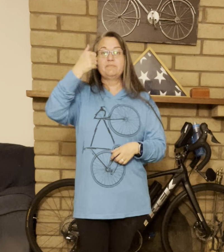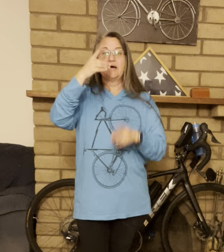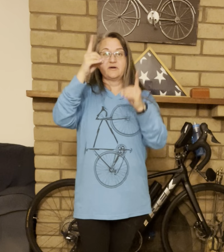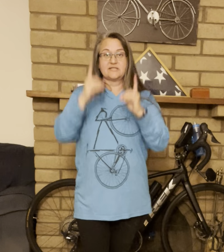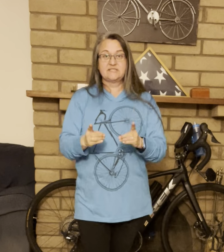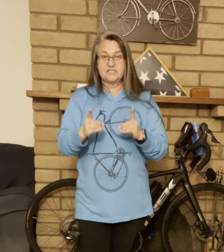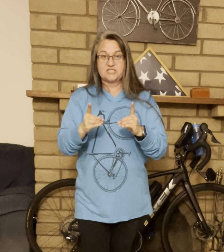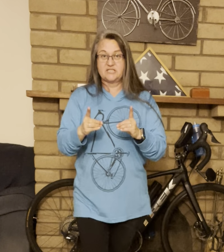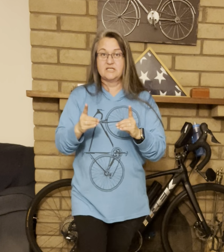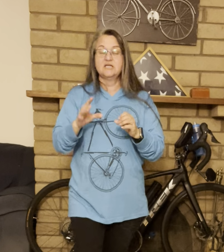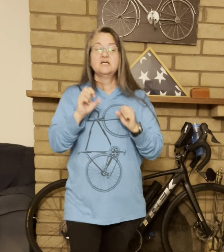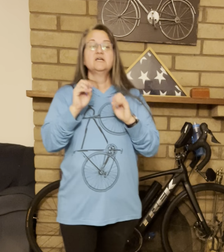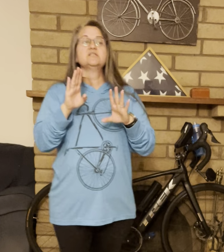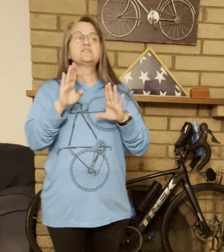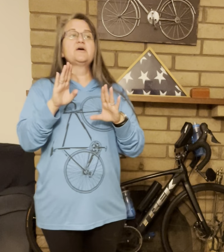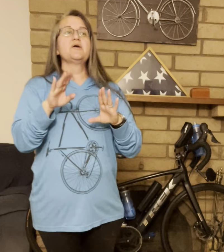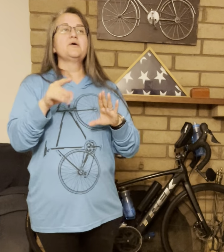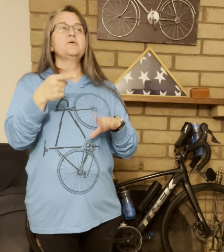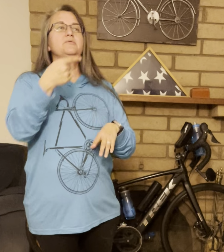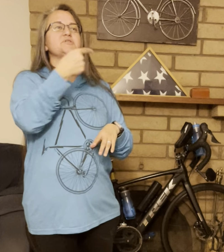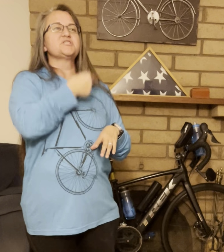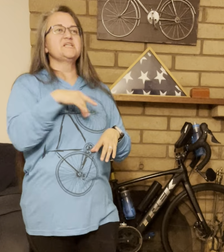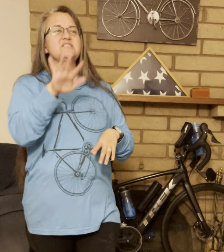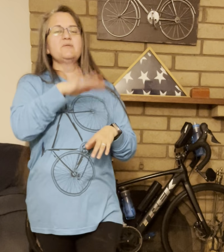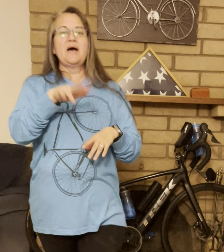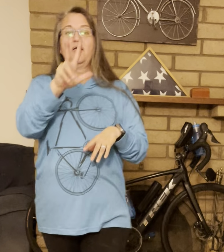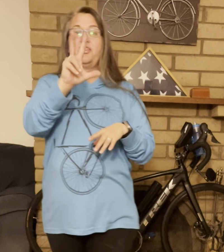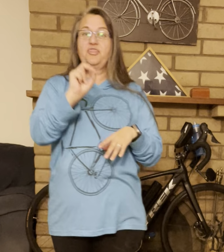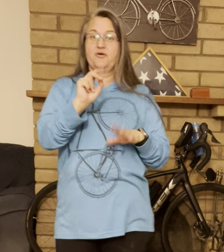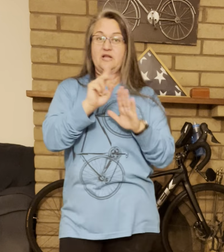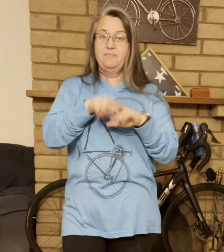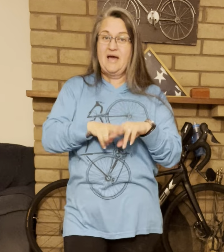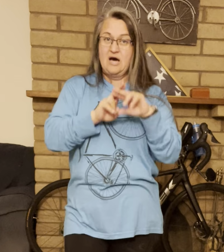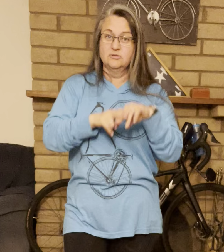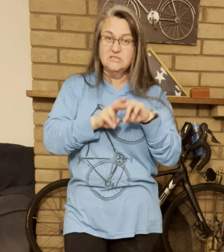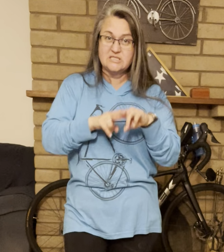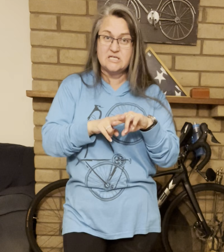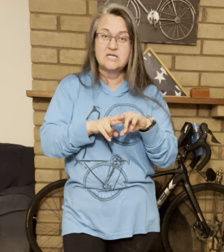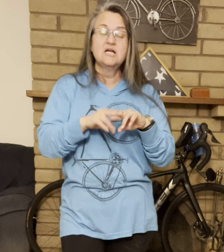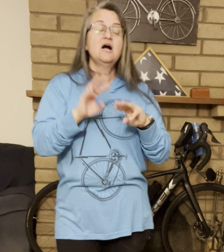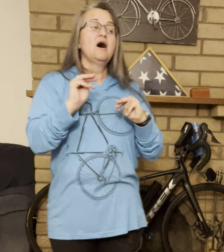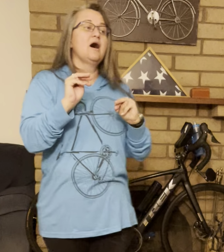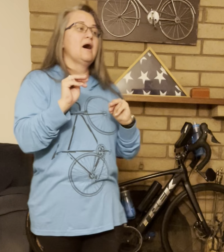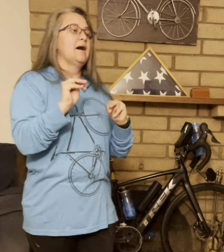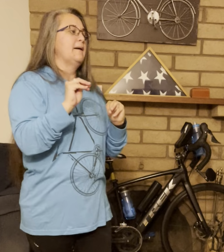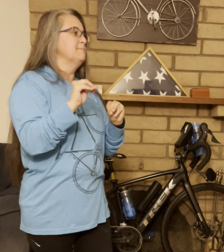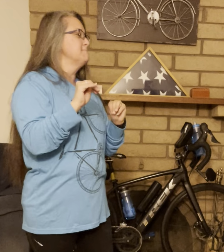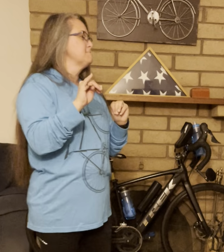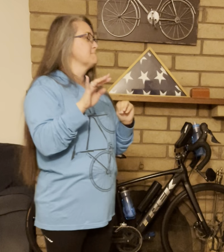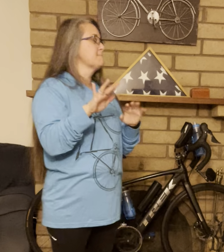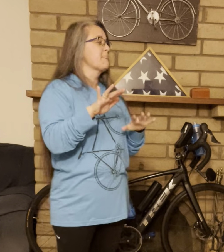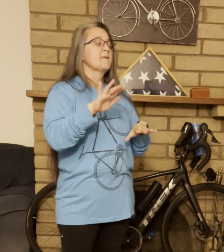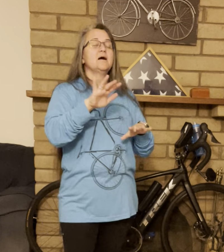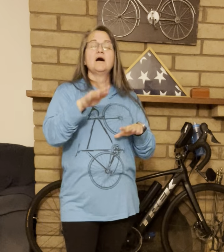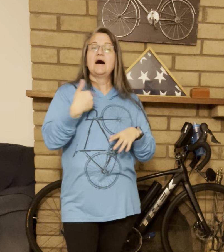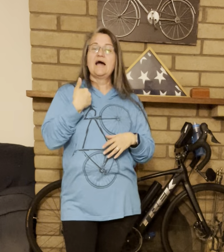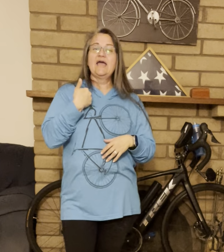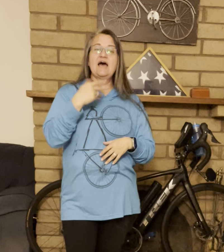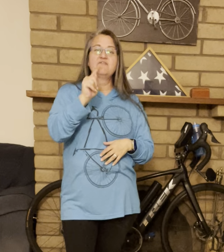better decision. So she's about 30 pounds. I have